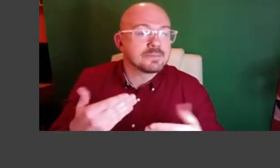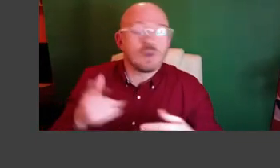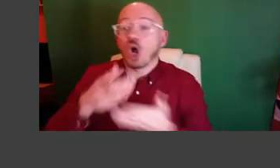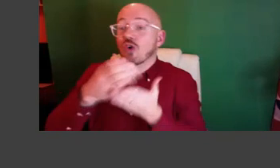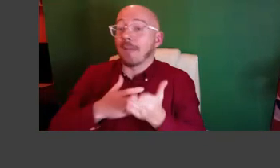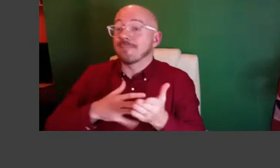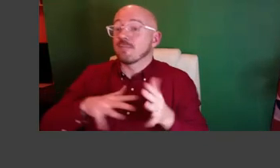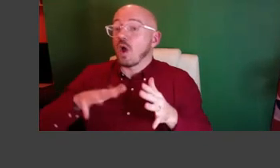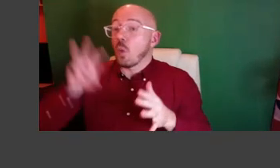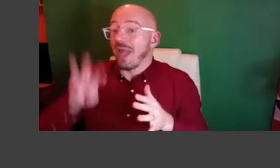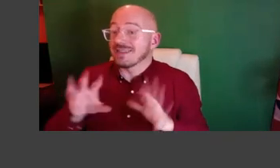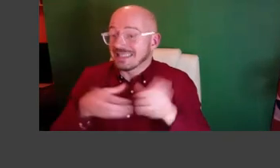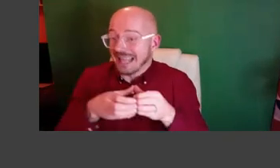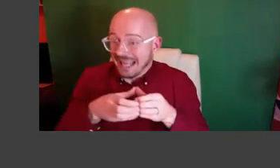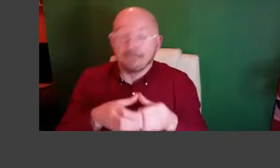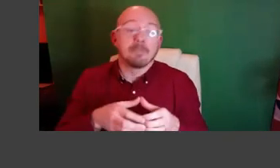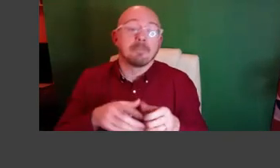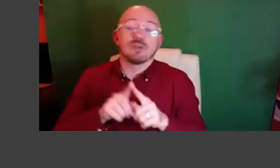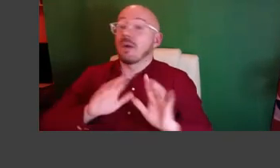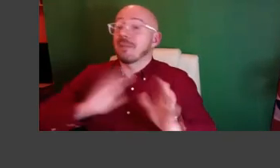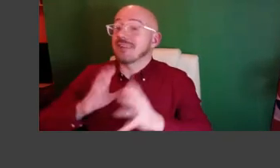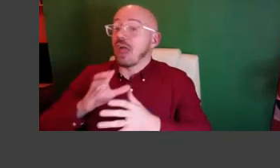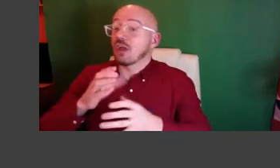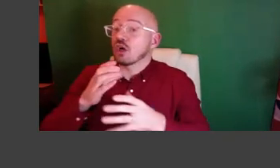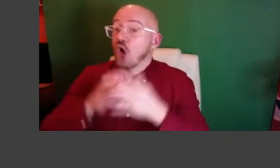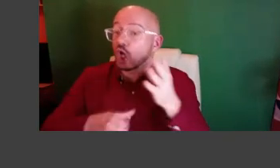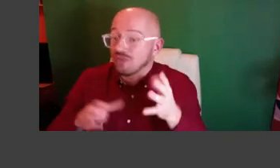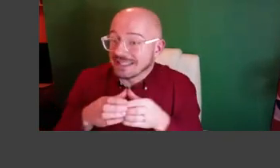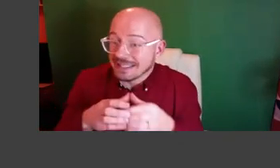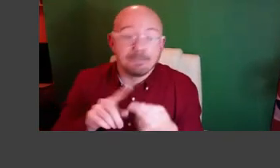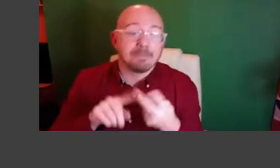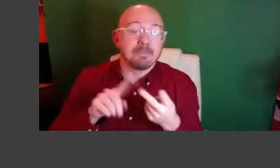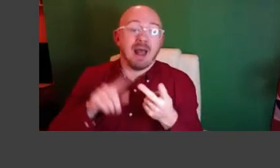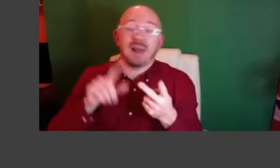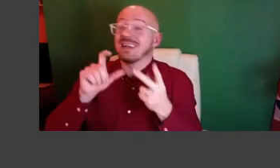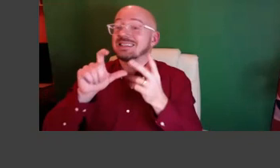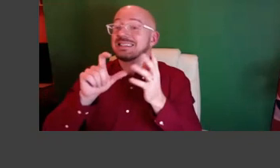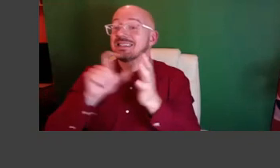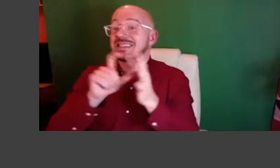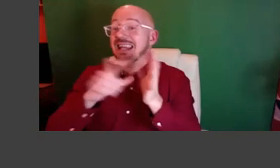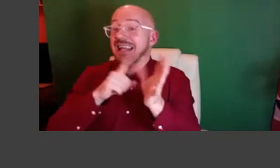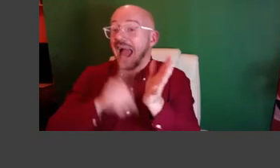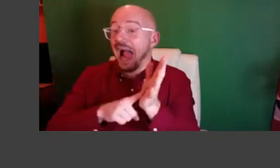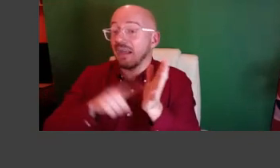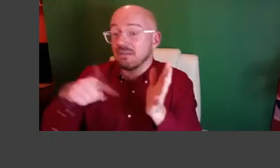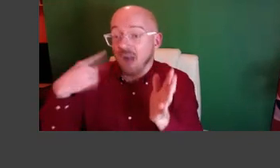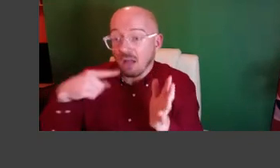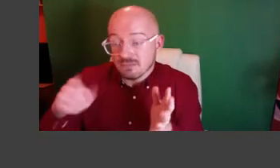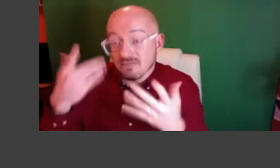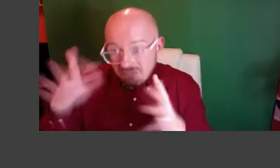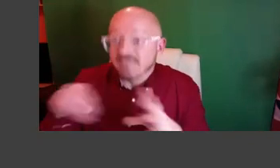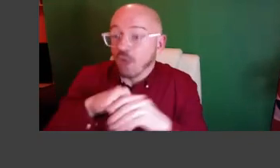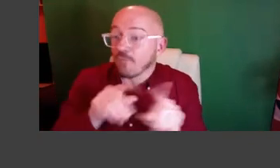There's work underway to develop resources in BSL. There's the Curriculum for Wales team, the BSL glossary